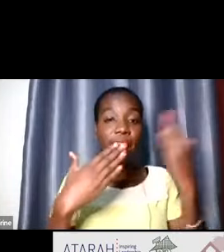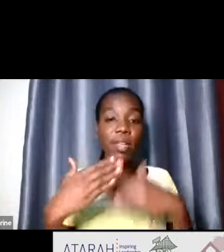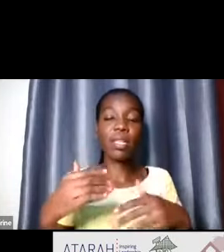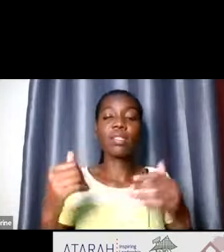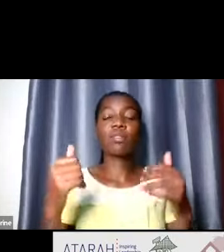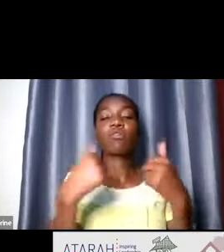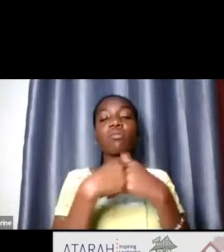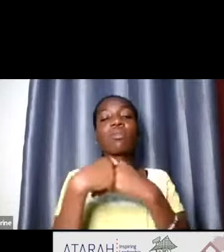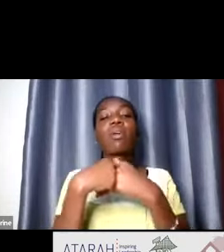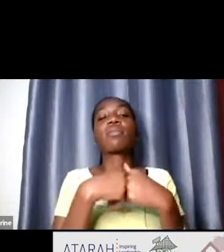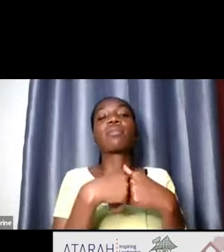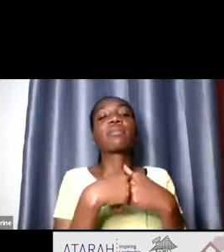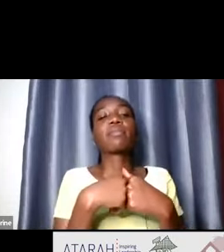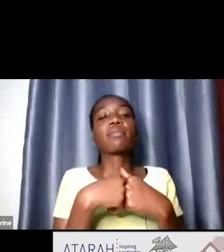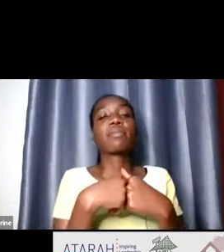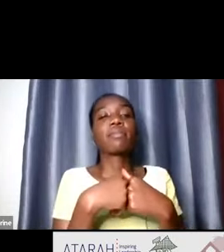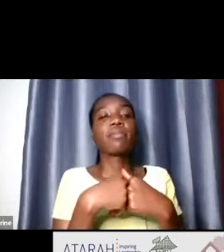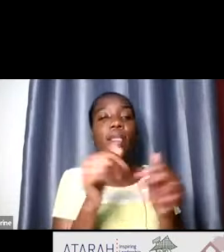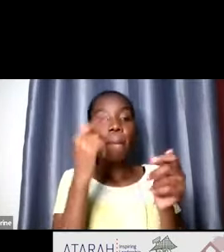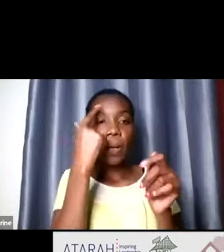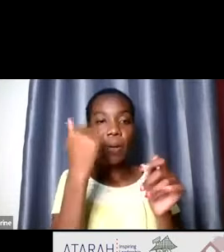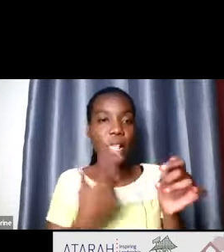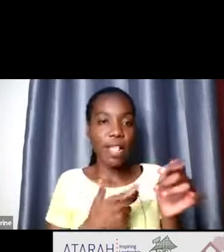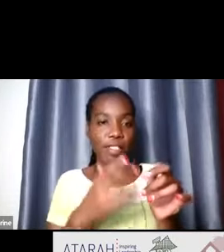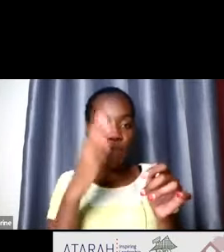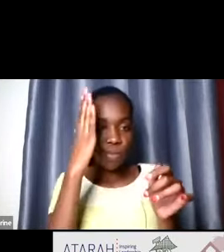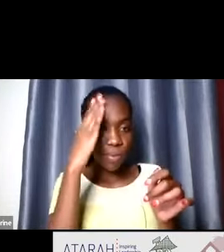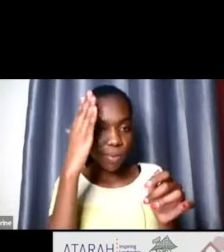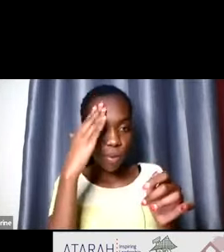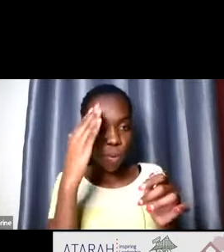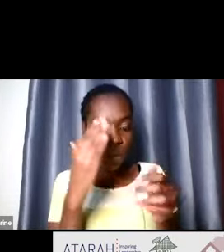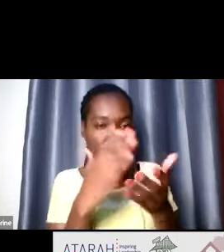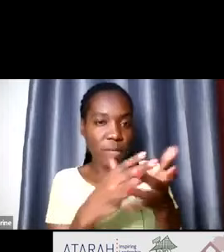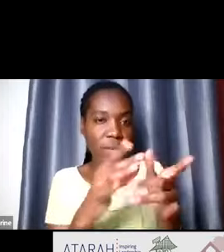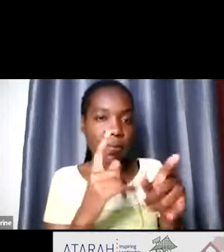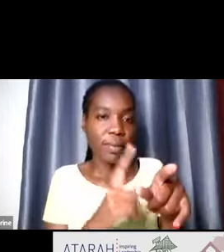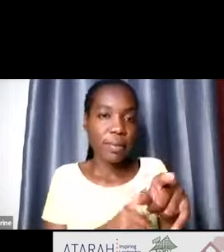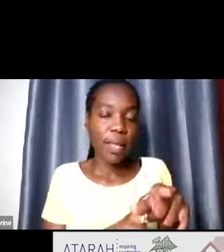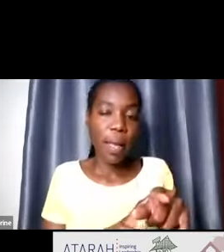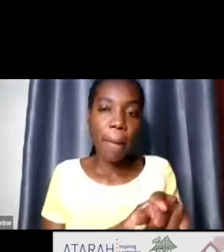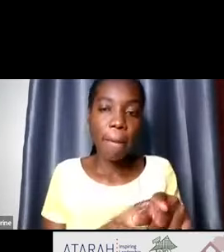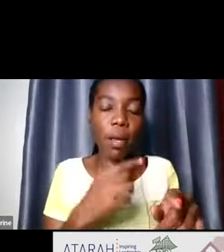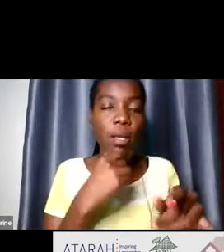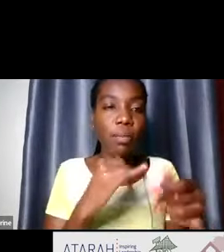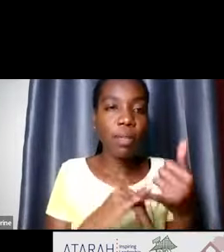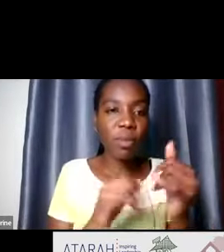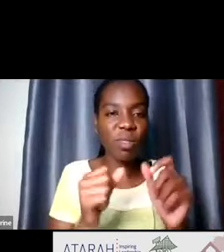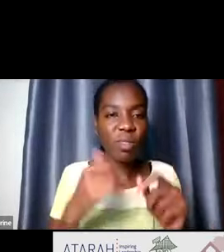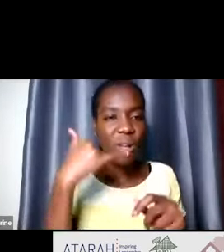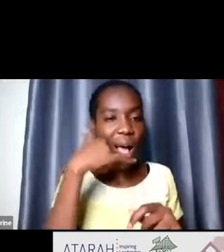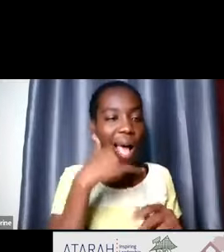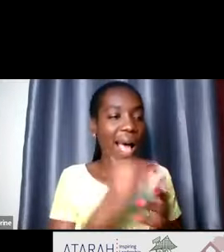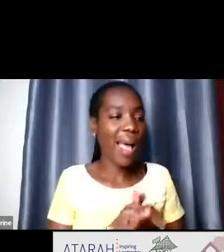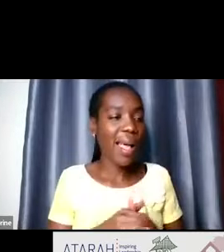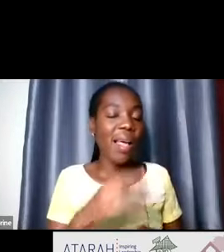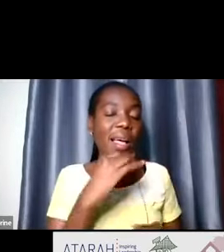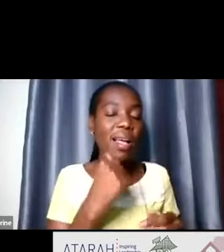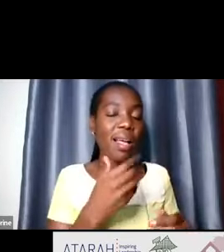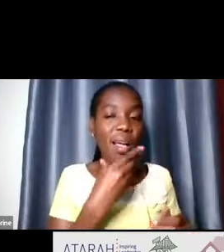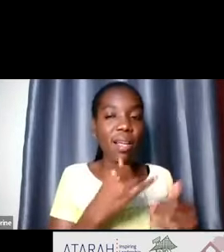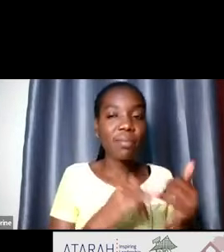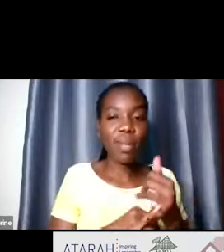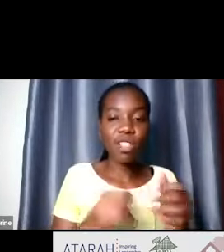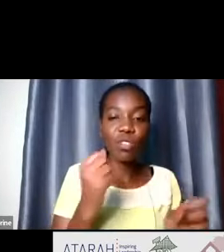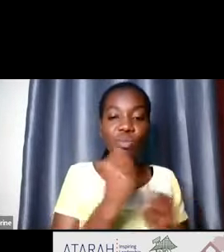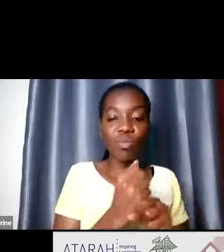We know part of enabling is where the spouse will call and say, oh, the husband is sick or the husband has done this. Well, it's the reality